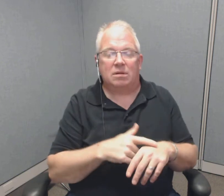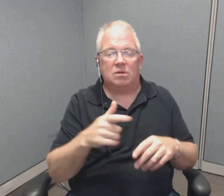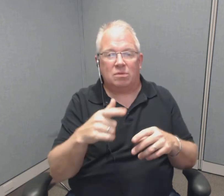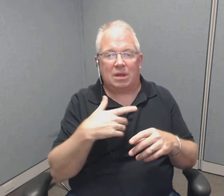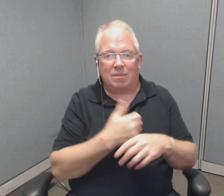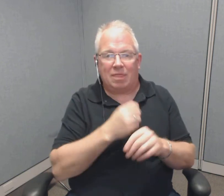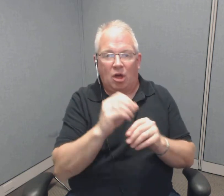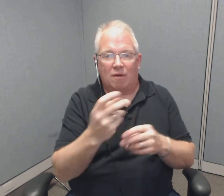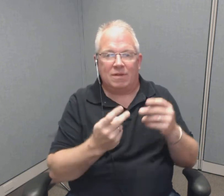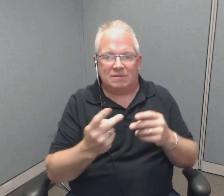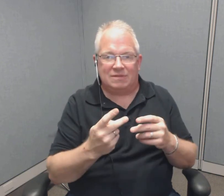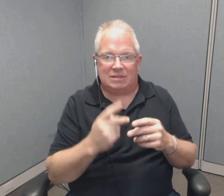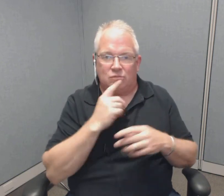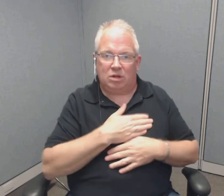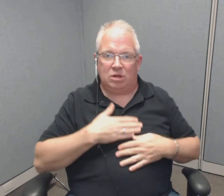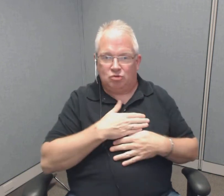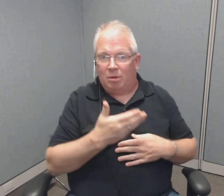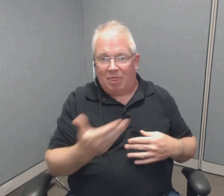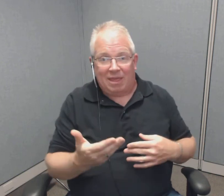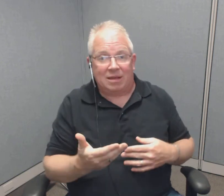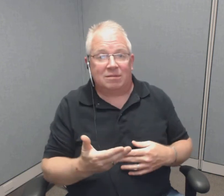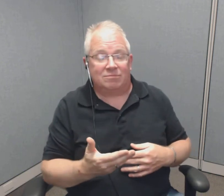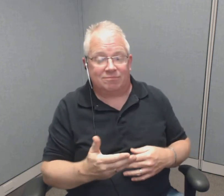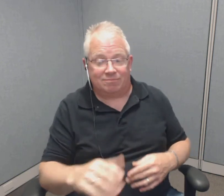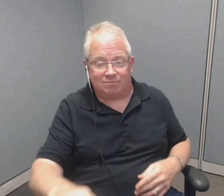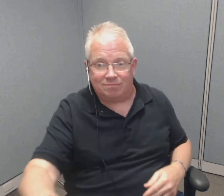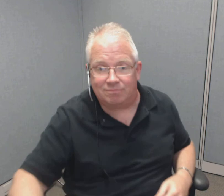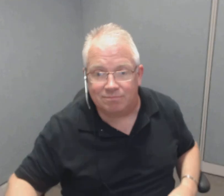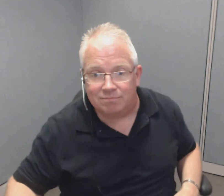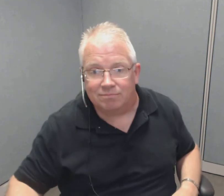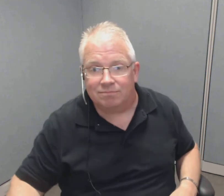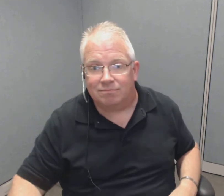office visit an enjoyable thing. And not only that, Nancy, but it doesn't have to be in person.